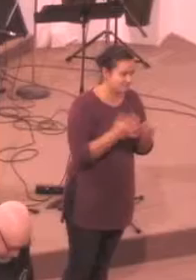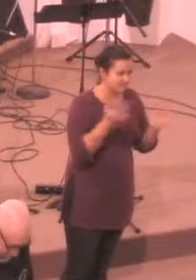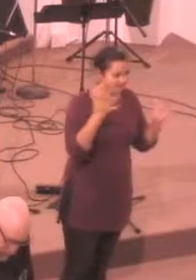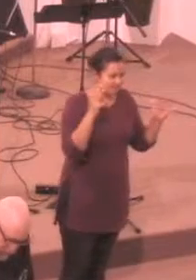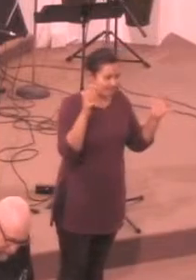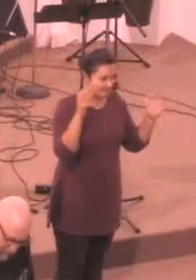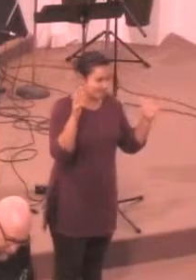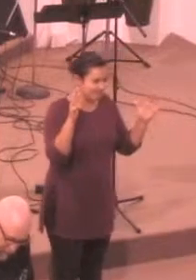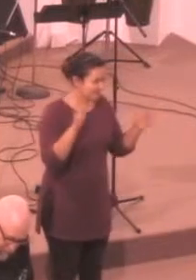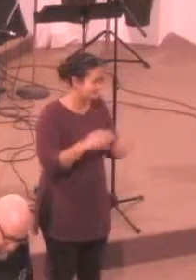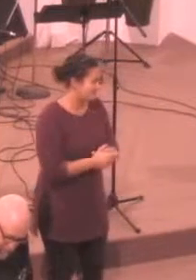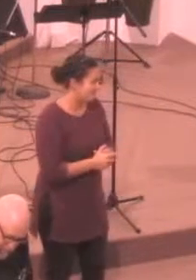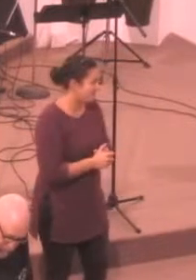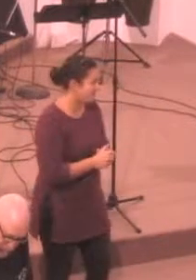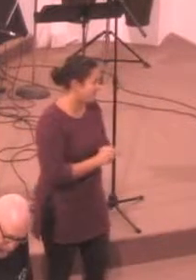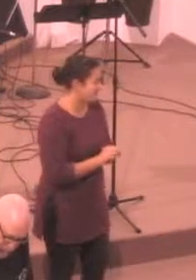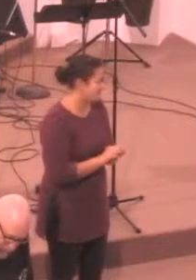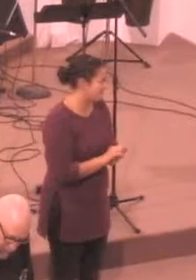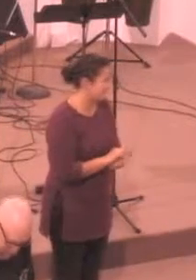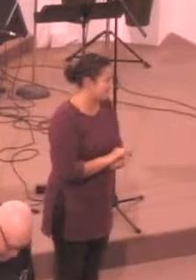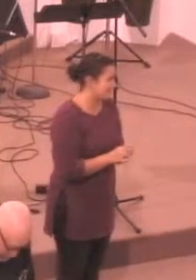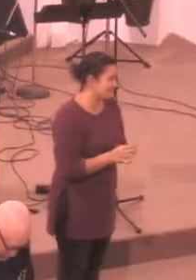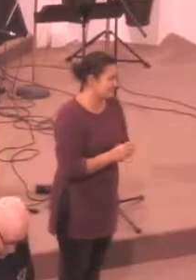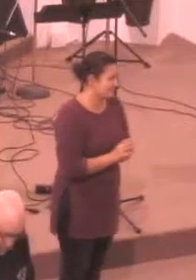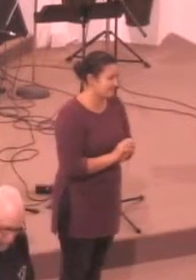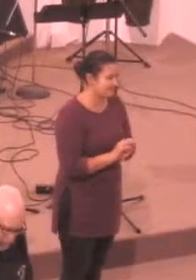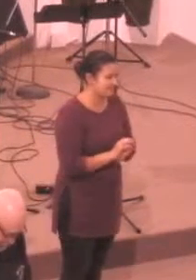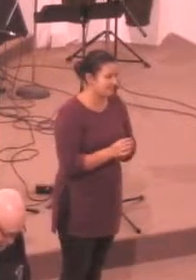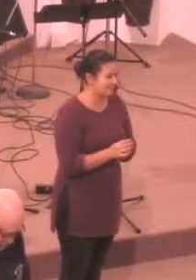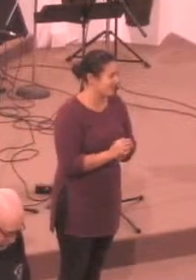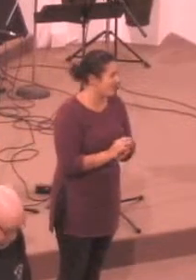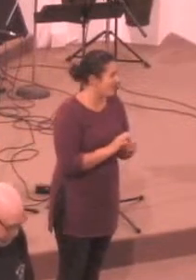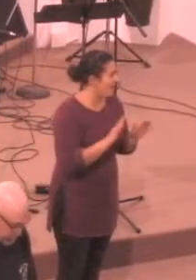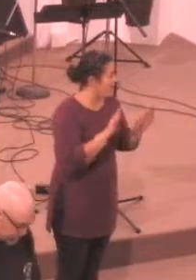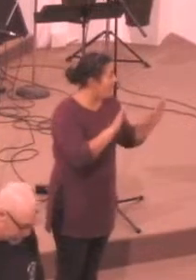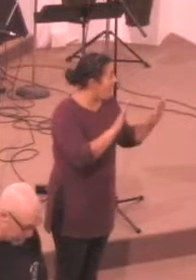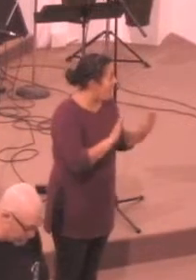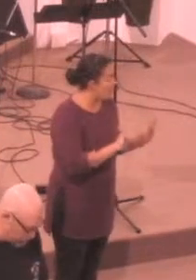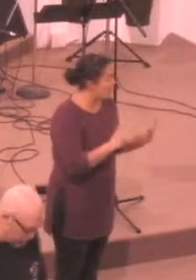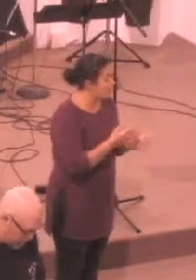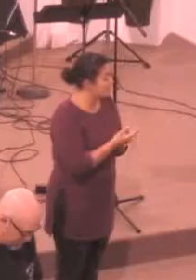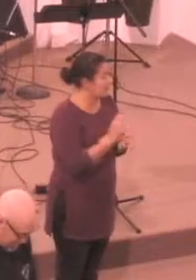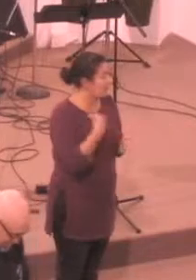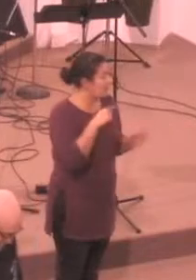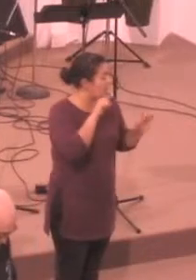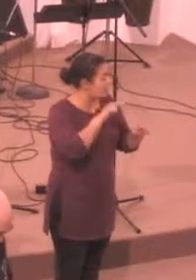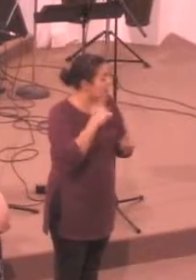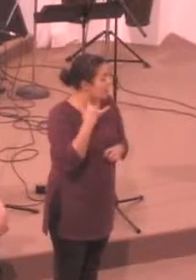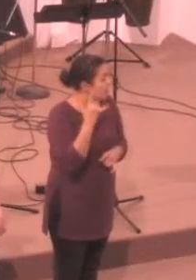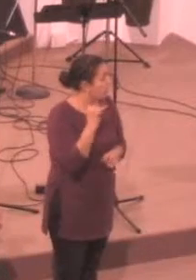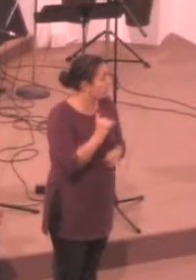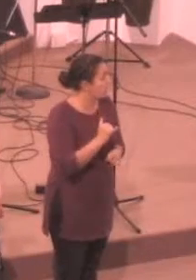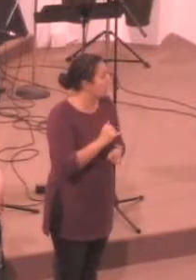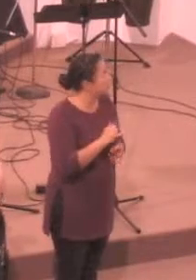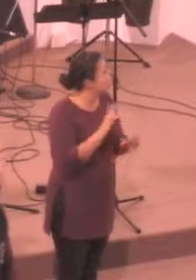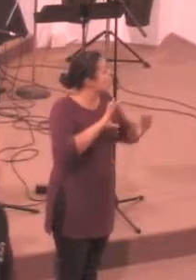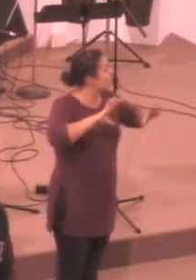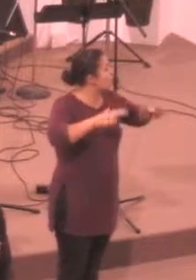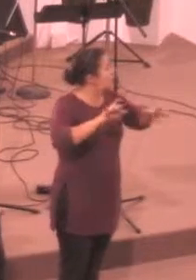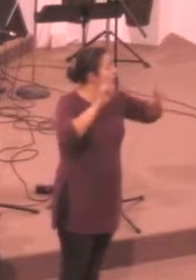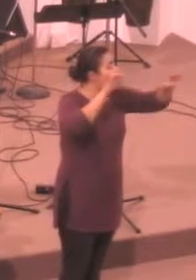God is good. I had a blast in California. We had a reunion with our Israel crew, and all 27 of us that went made